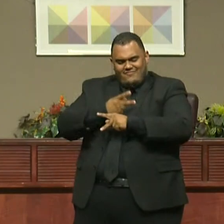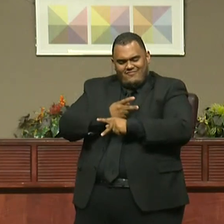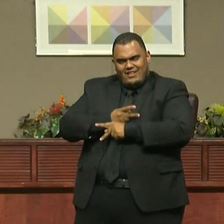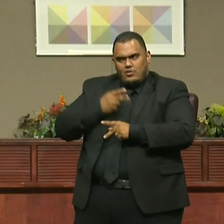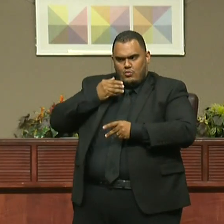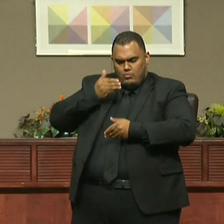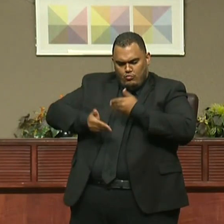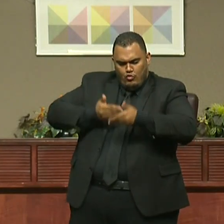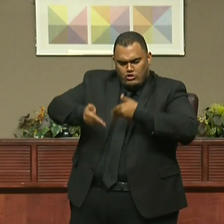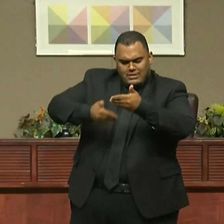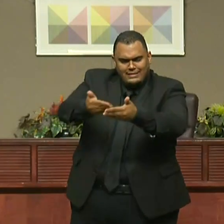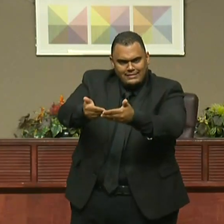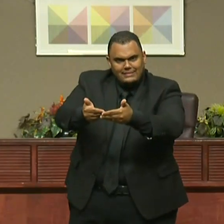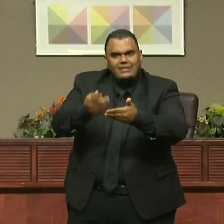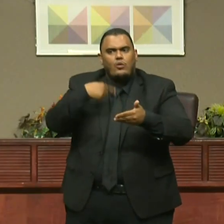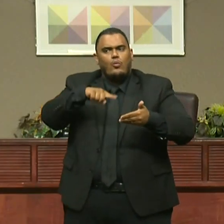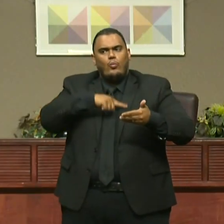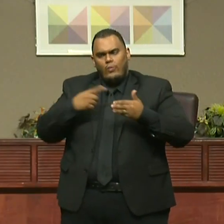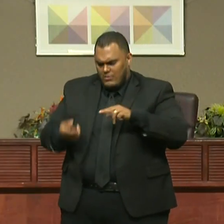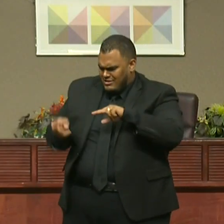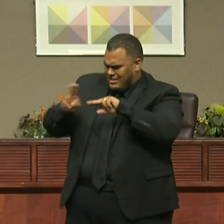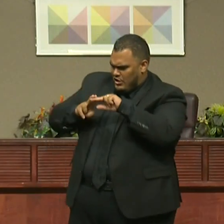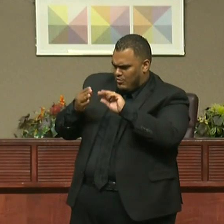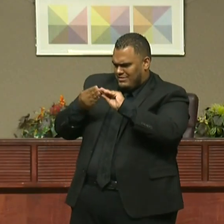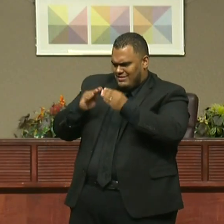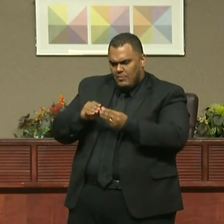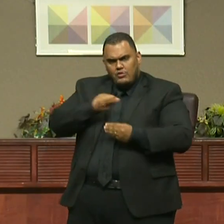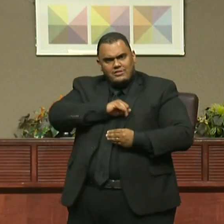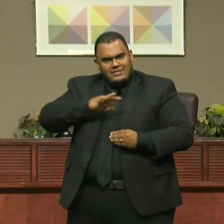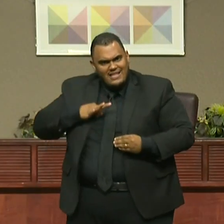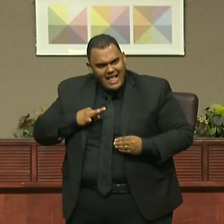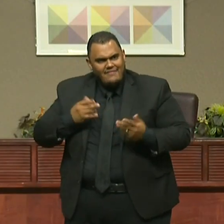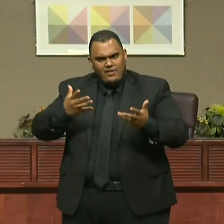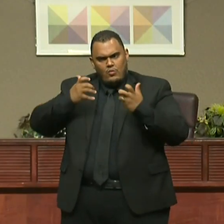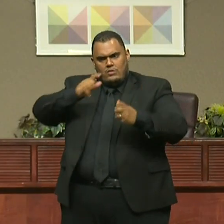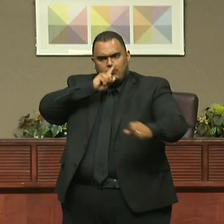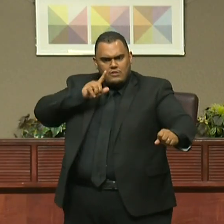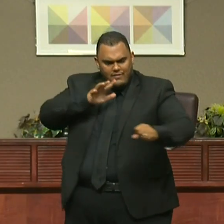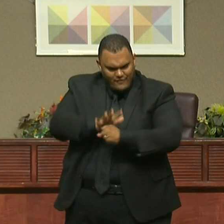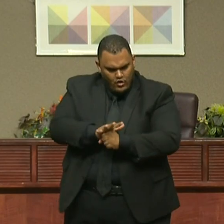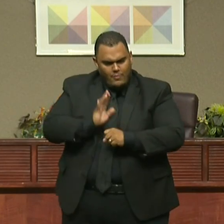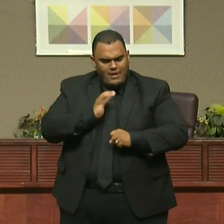increasing the staffing and doing everything we can to make certain that we move that process along.